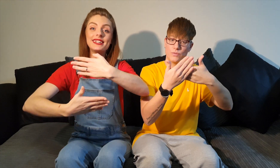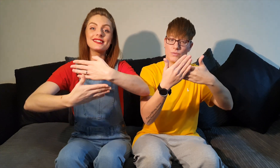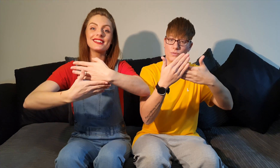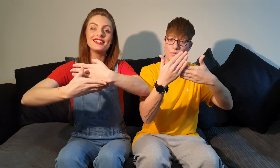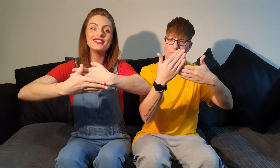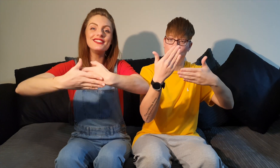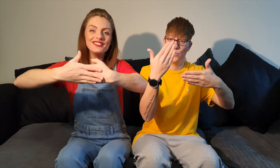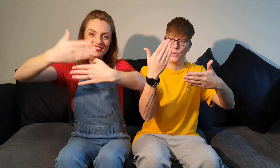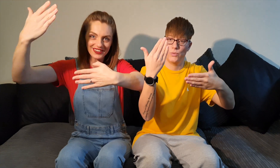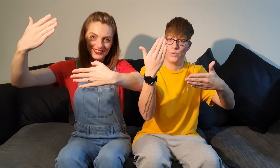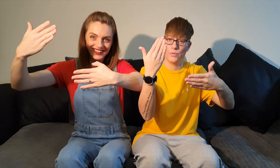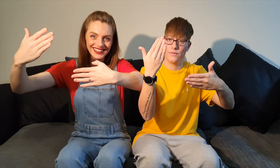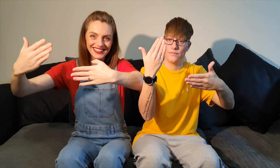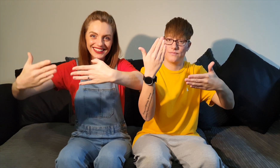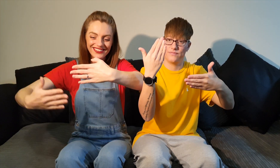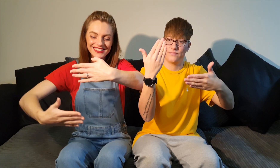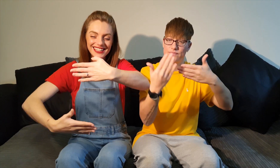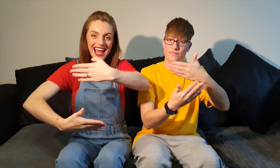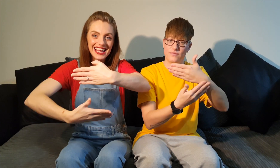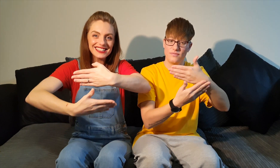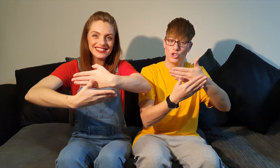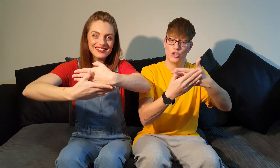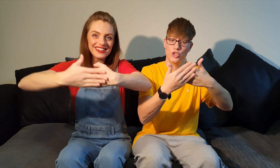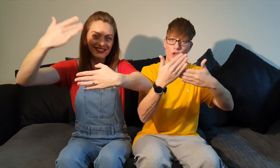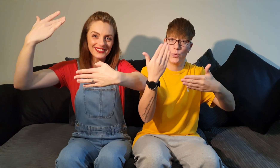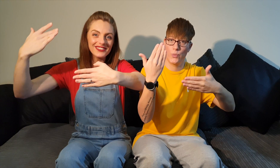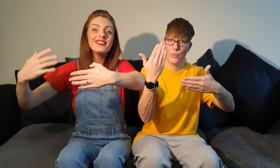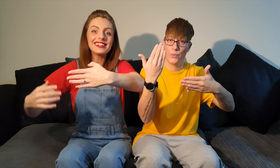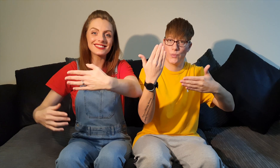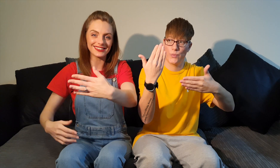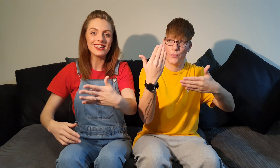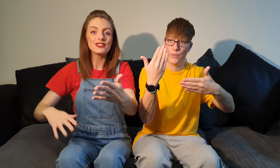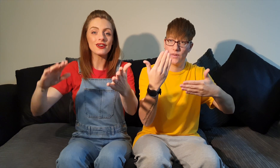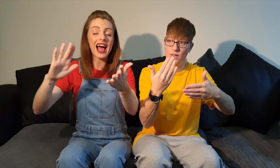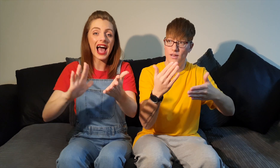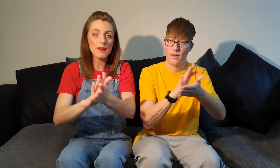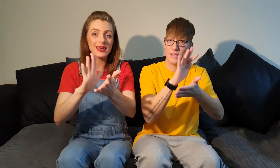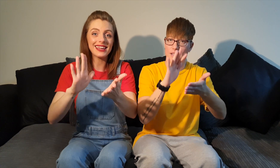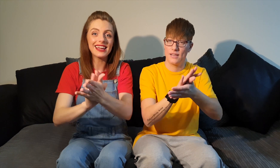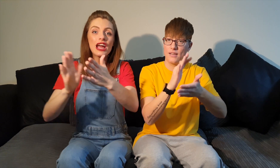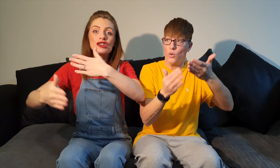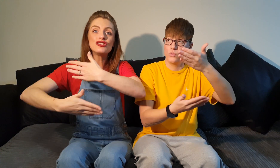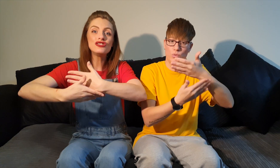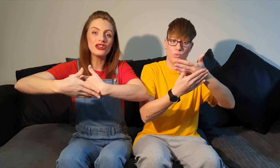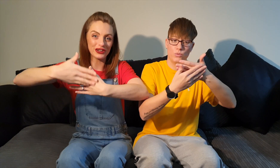means new. Ready? New. Well done. So Happy